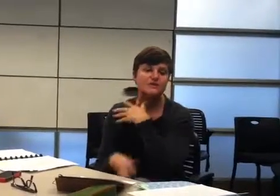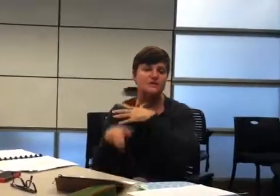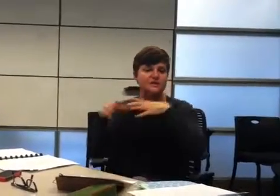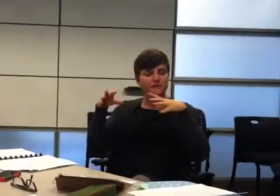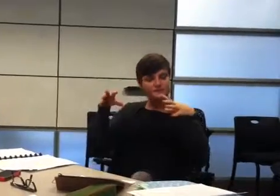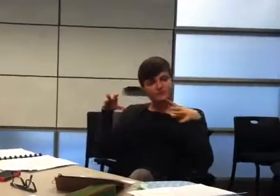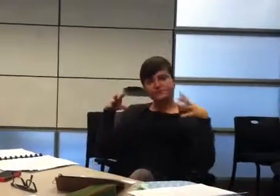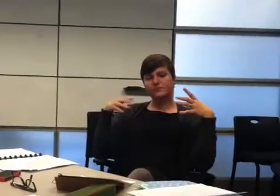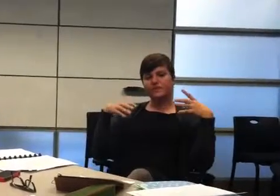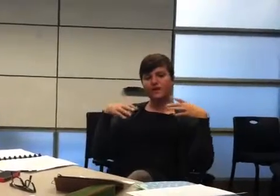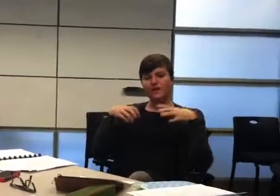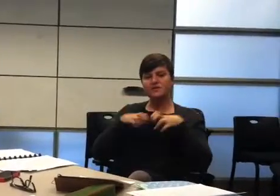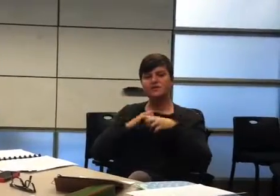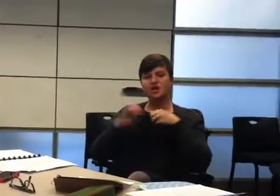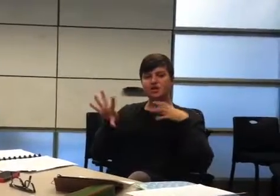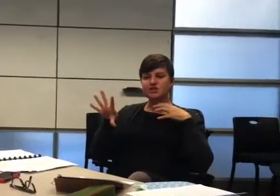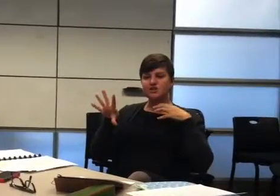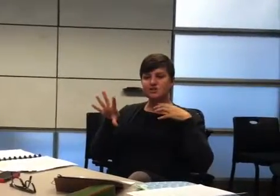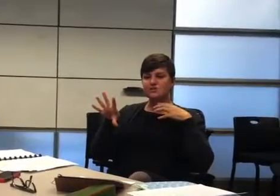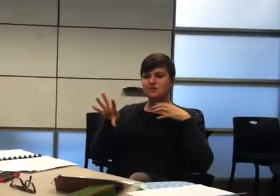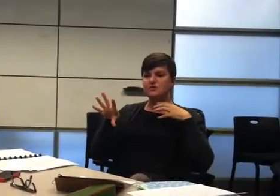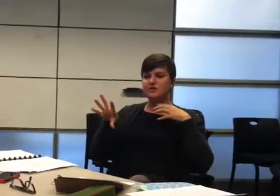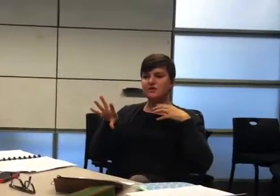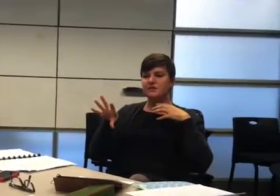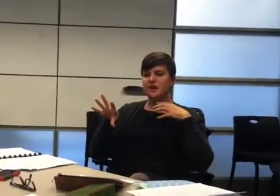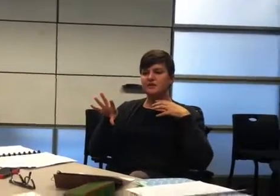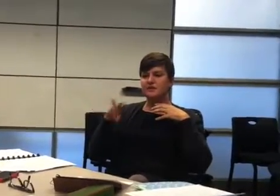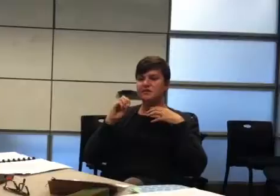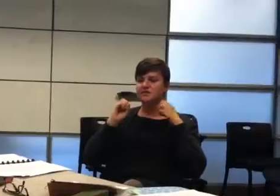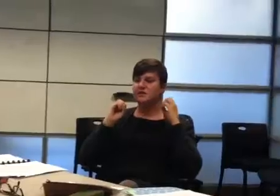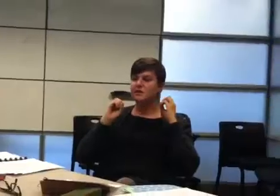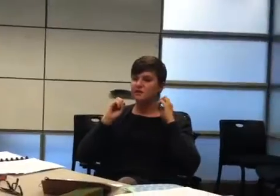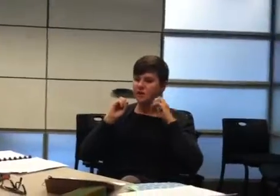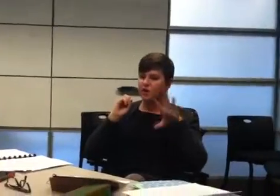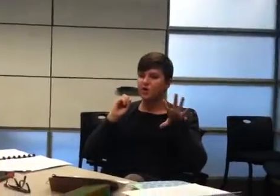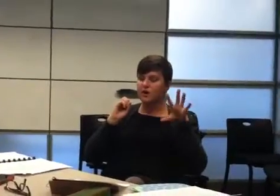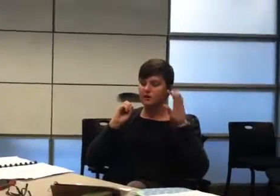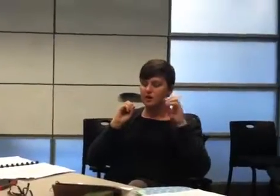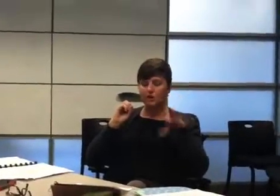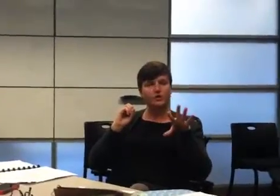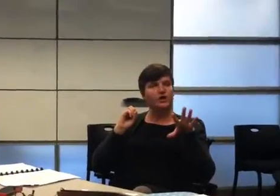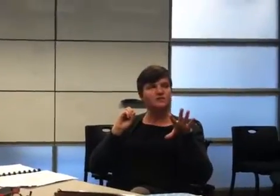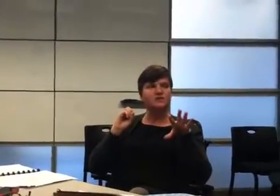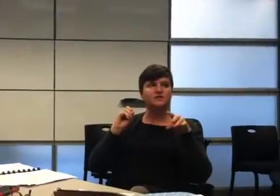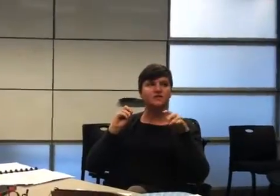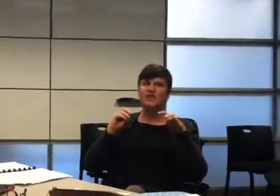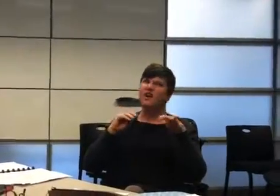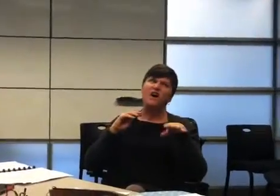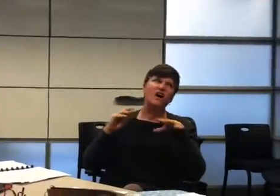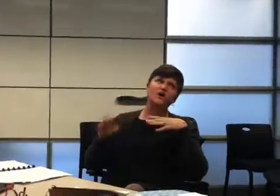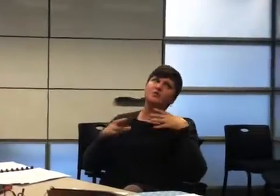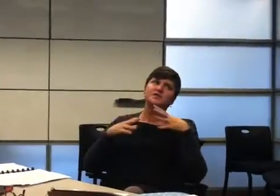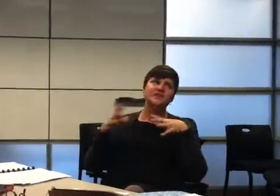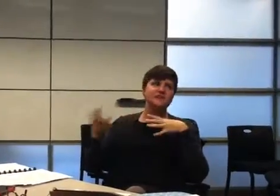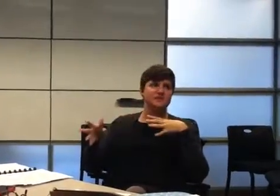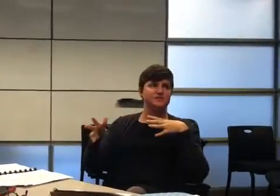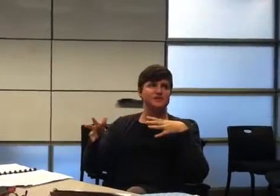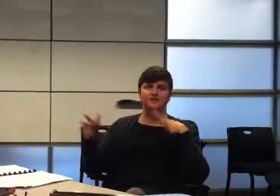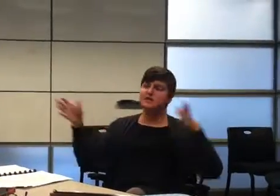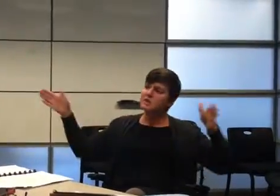is that the starts usually for the in-class activity and the homework activity aren't really that different.